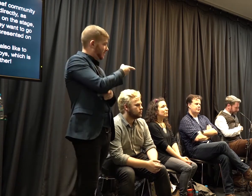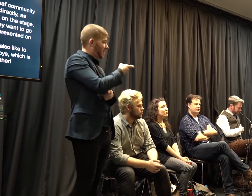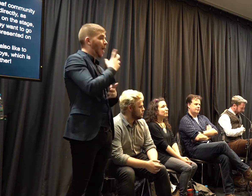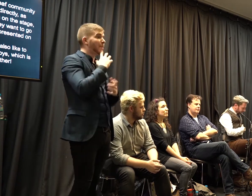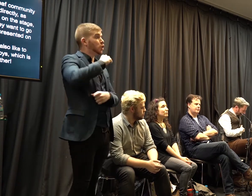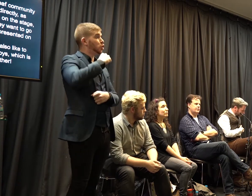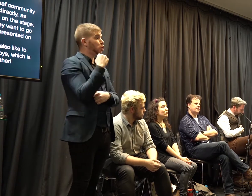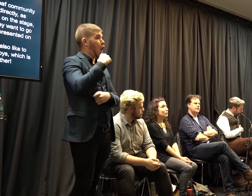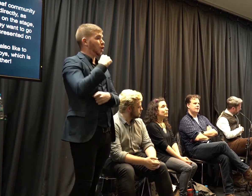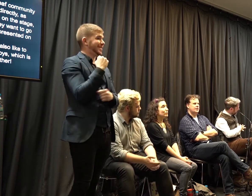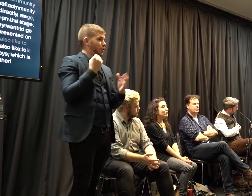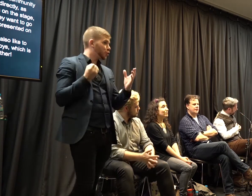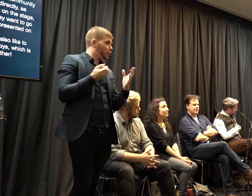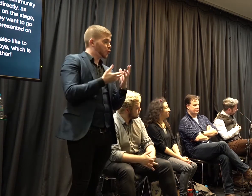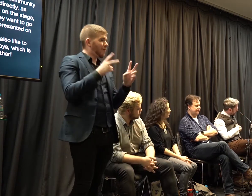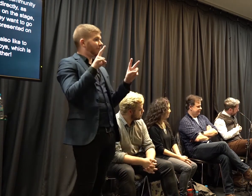Scottish perspective.